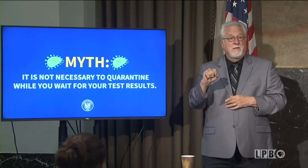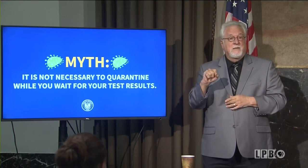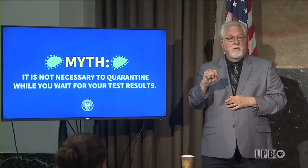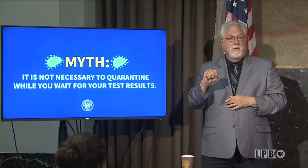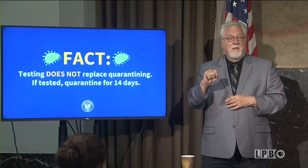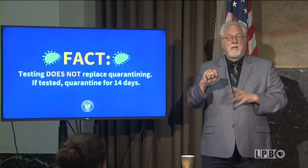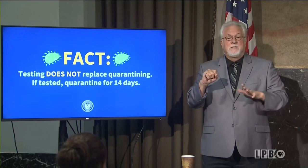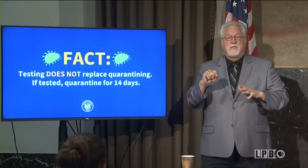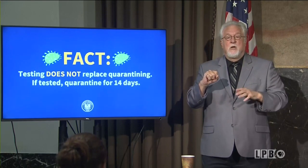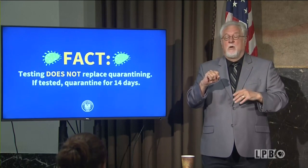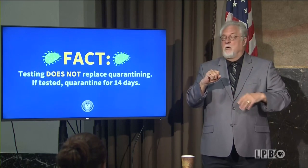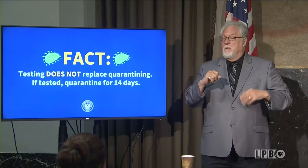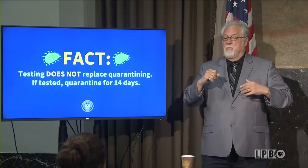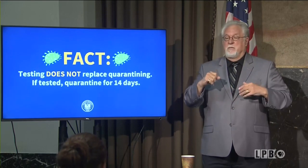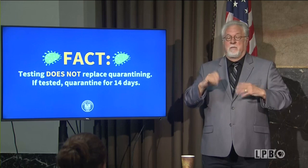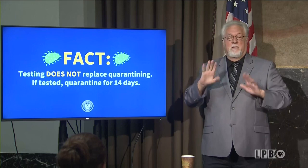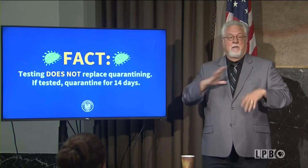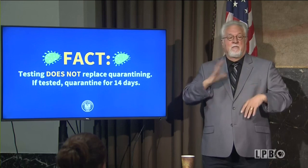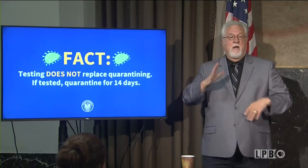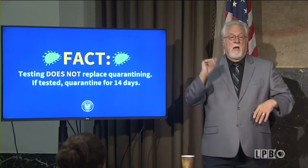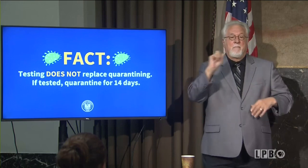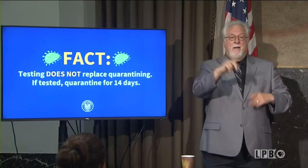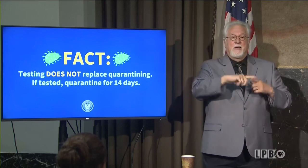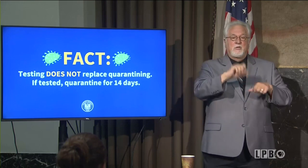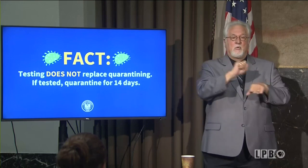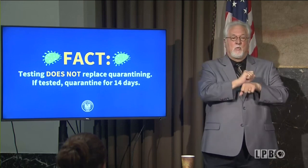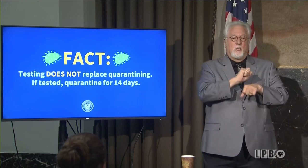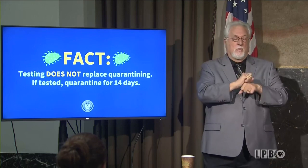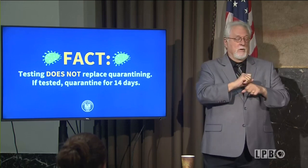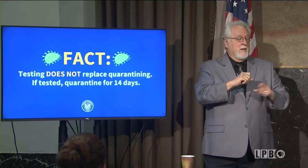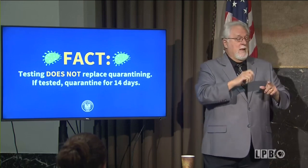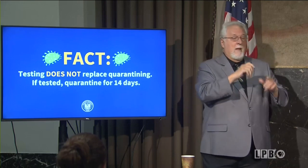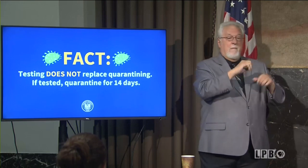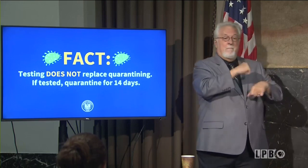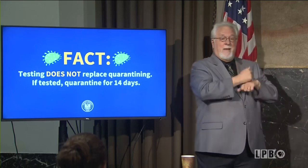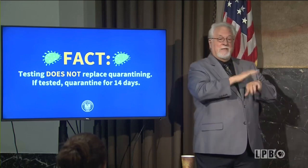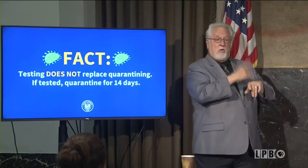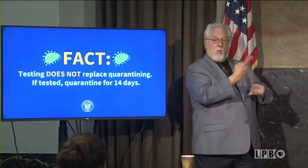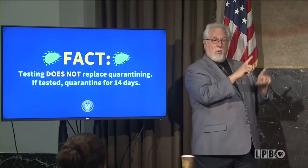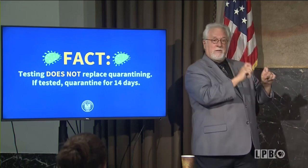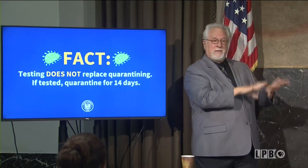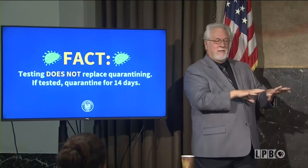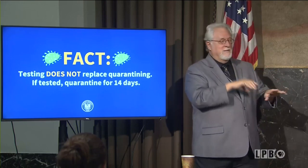So to try to get back to work built on a test in time does not